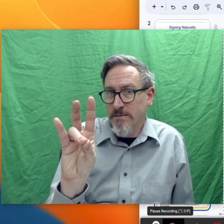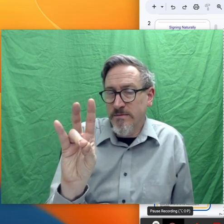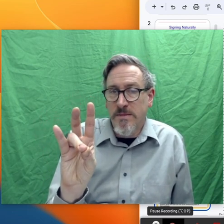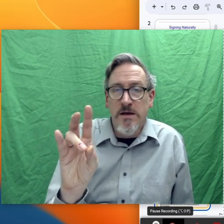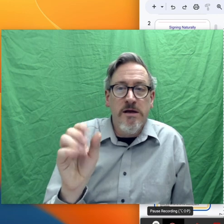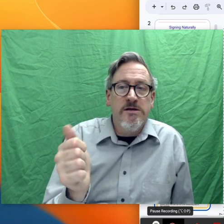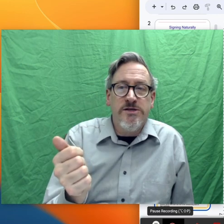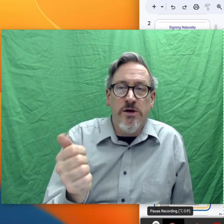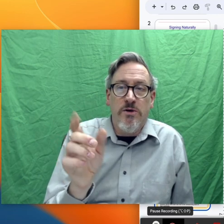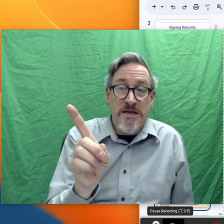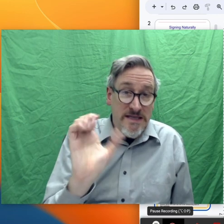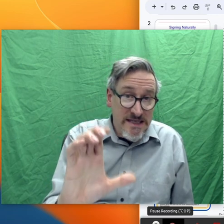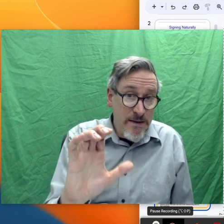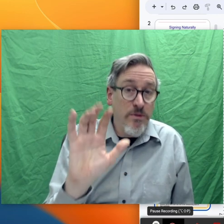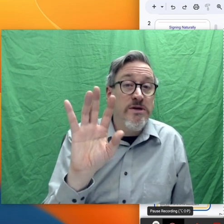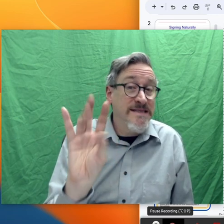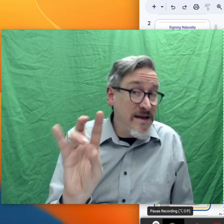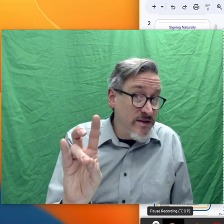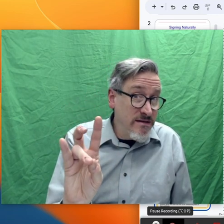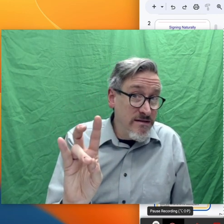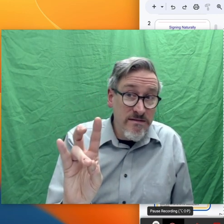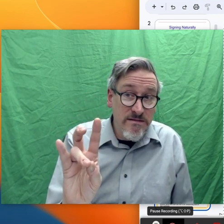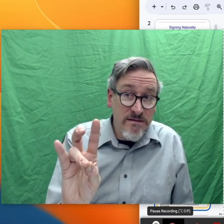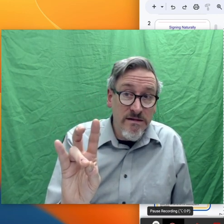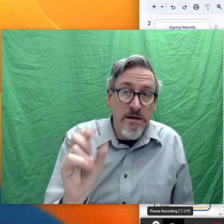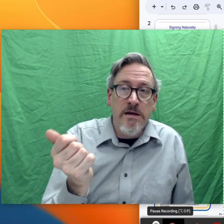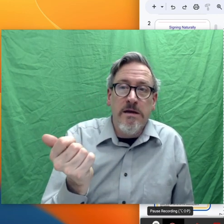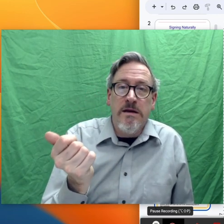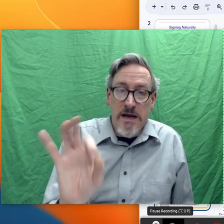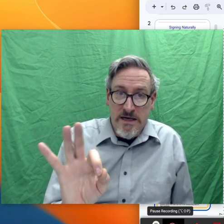tap. So December 7th,